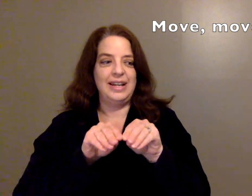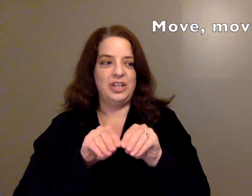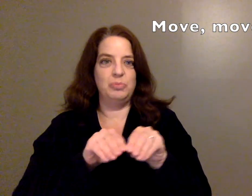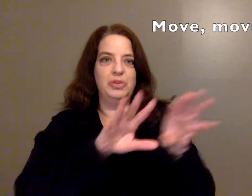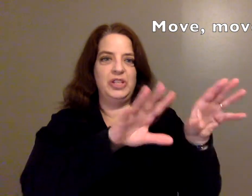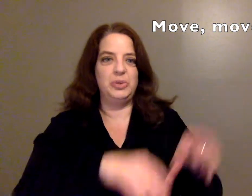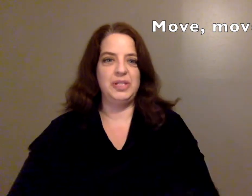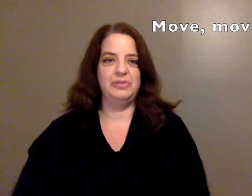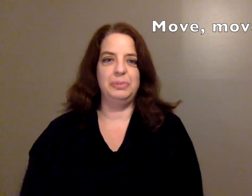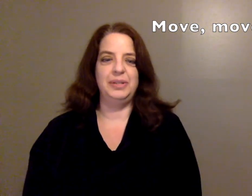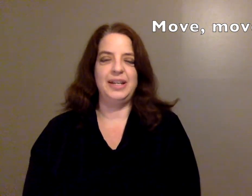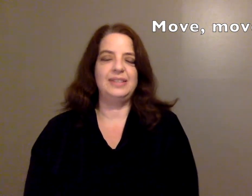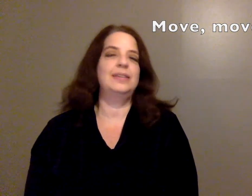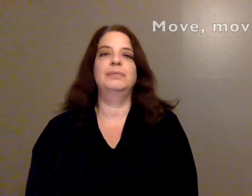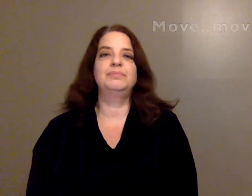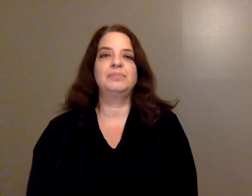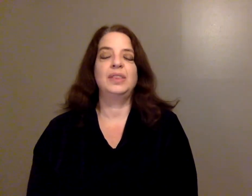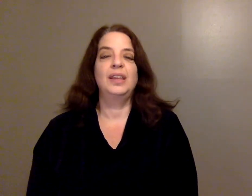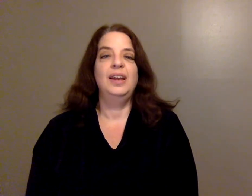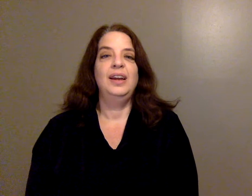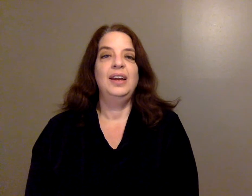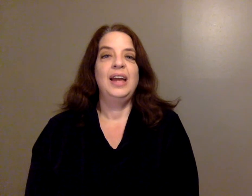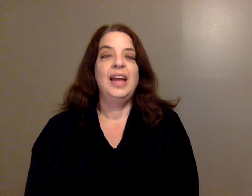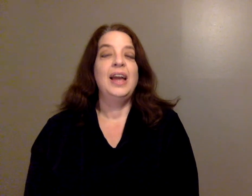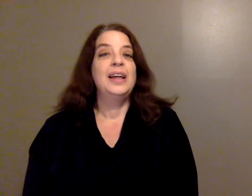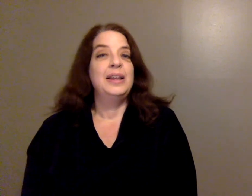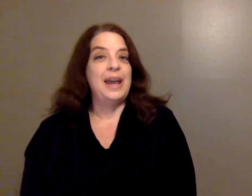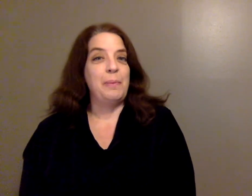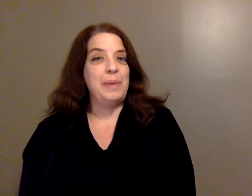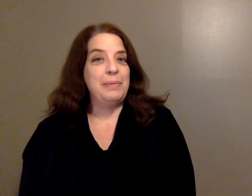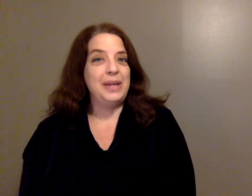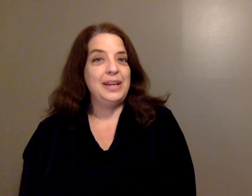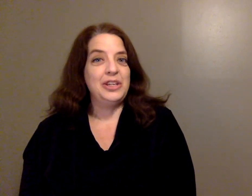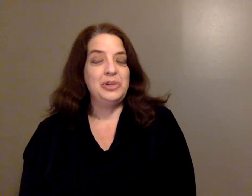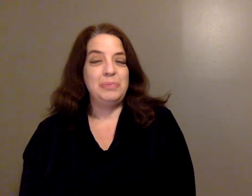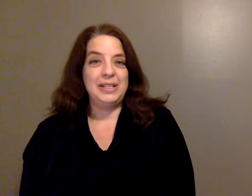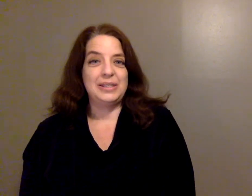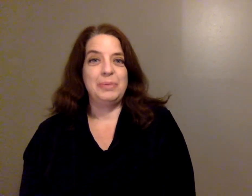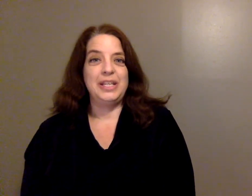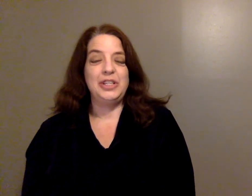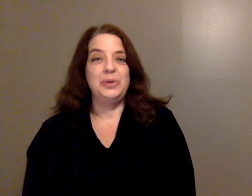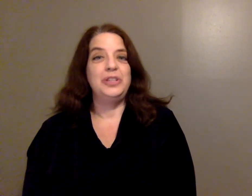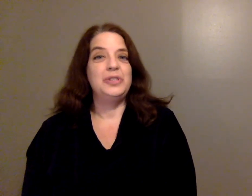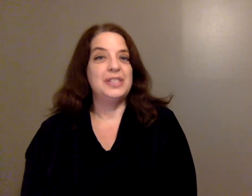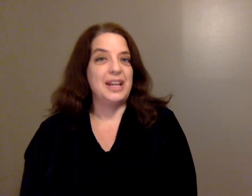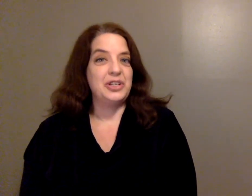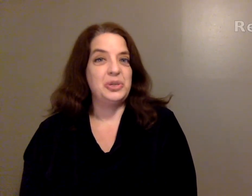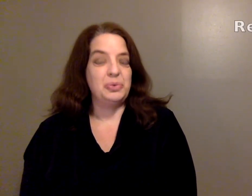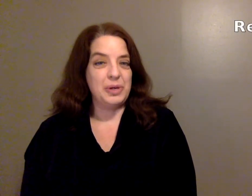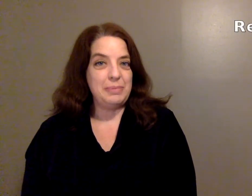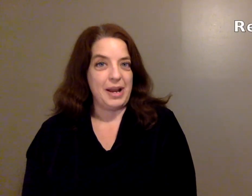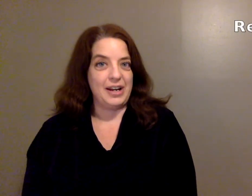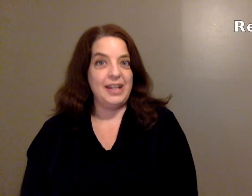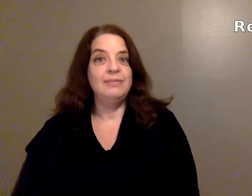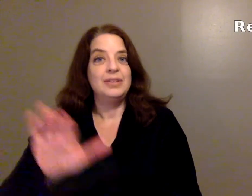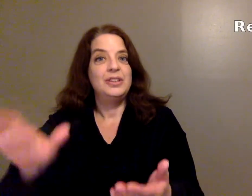you're moving to a different place. Now, maybe you meet somebody new and you decide to remarry, so